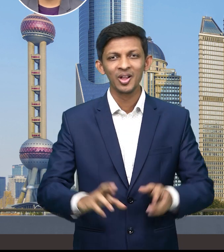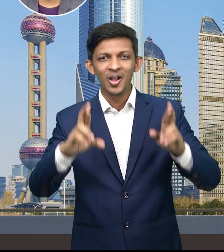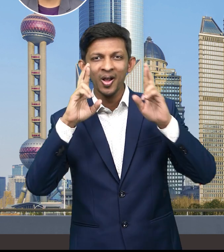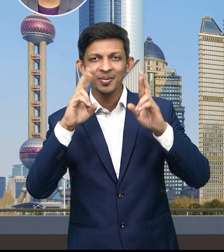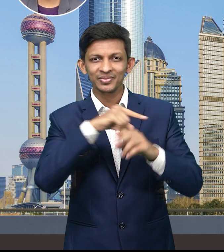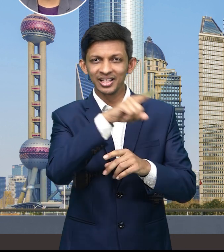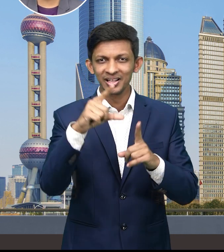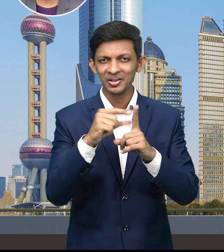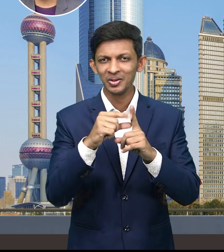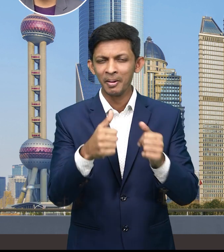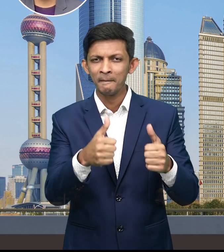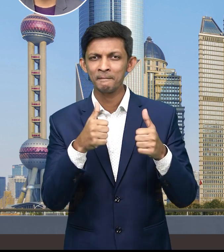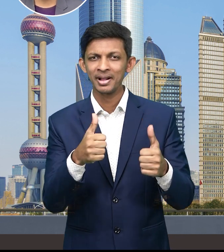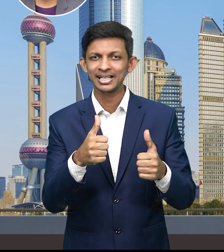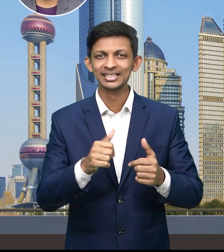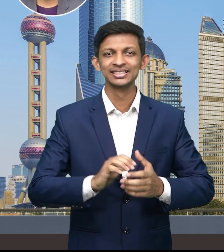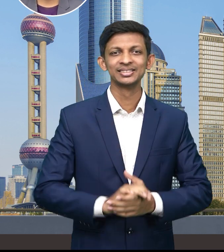Hope all are doing well.